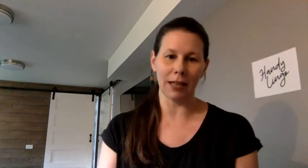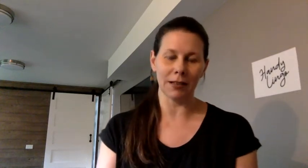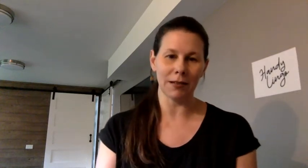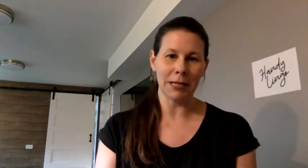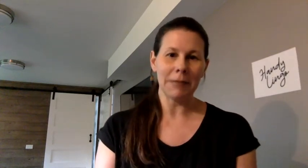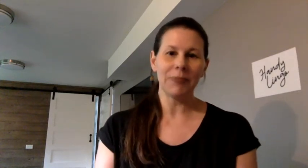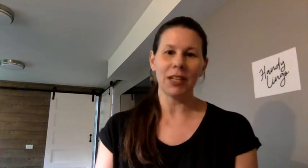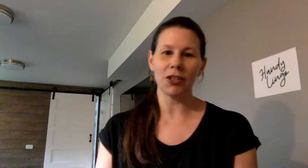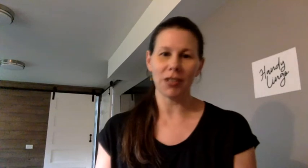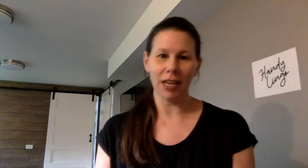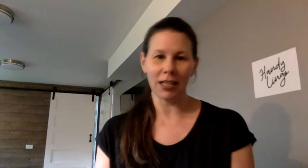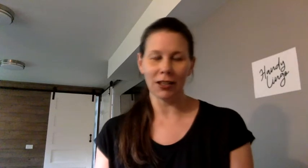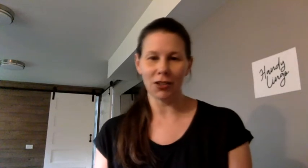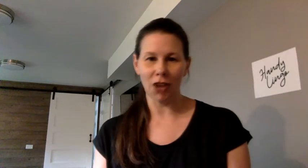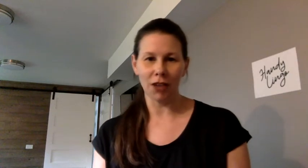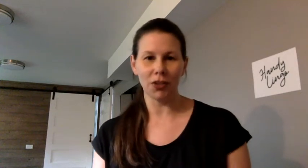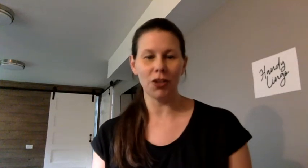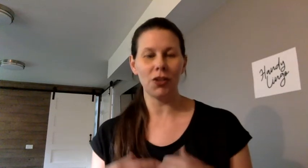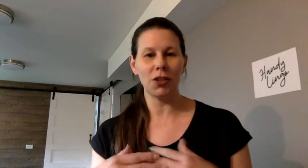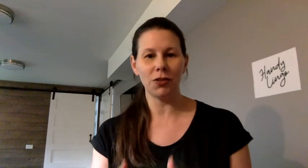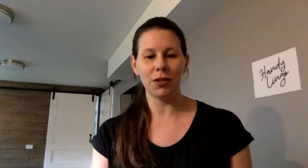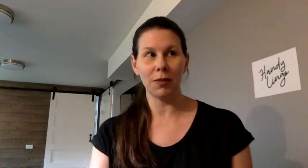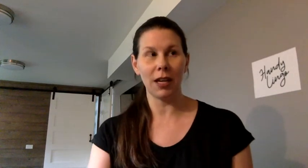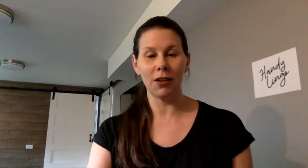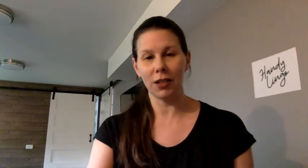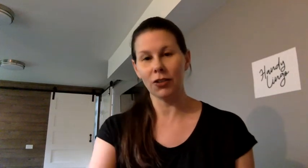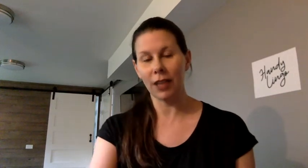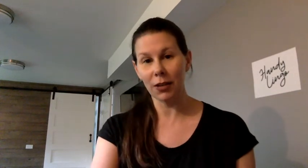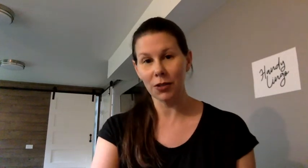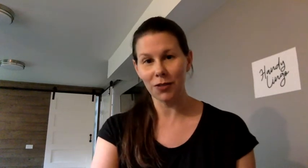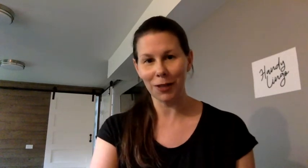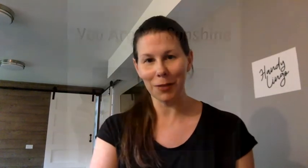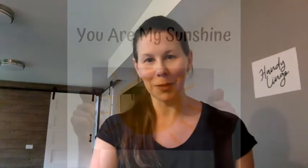signs that you're signing in the song so that you can use them later in your language development.